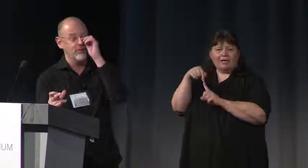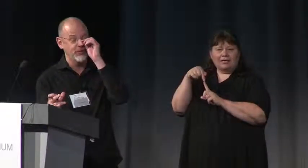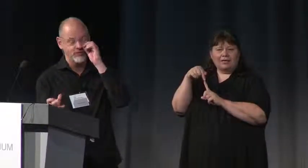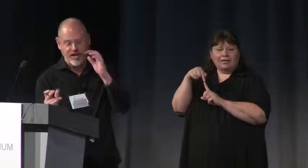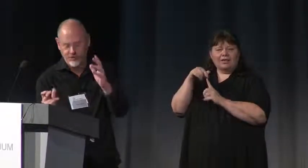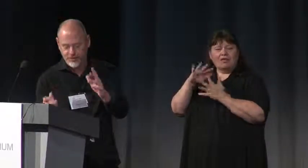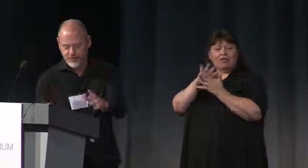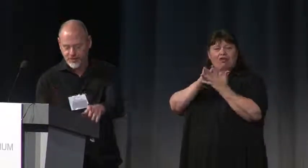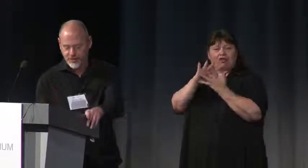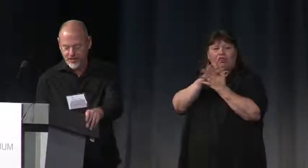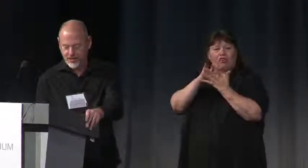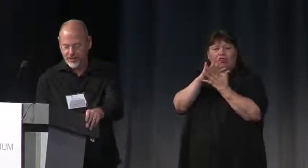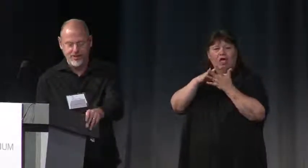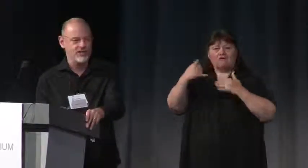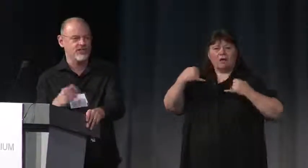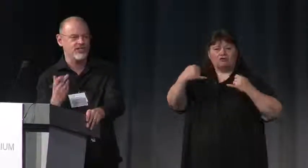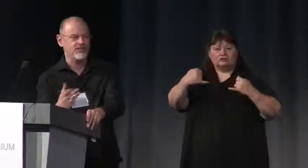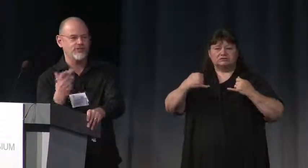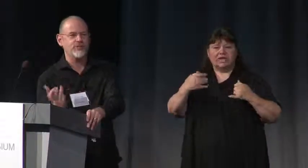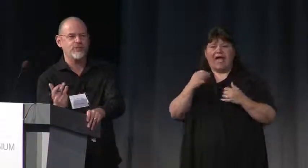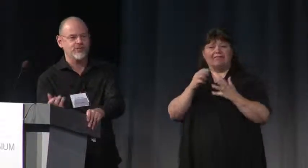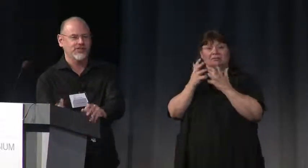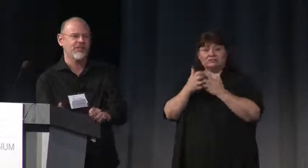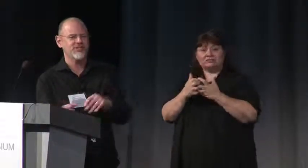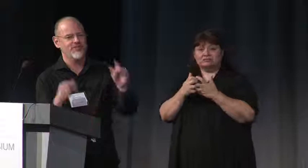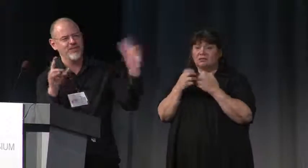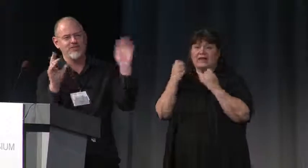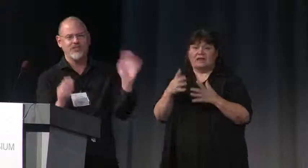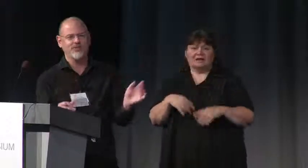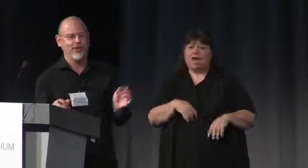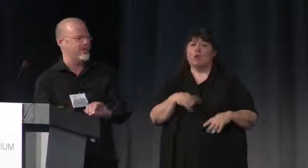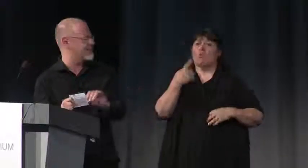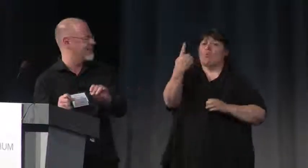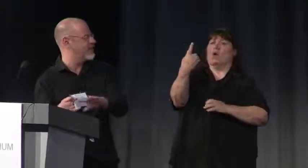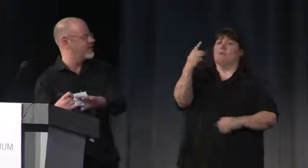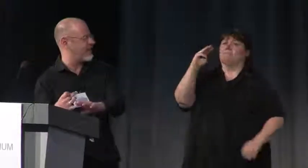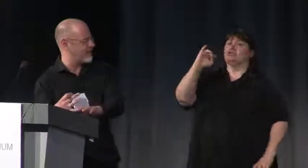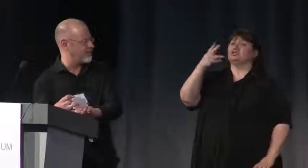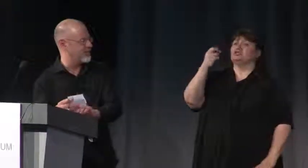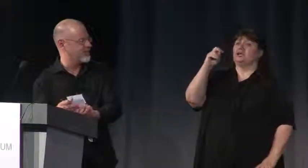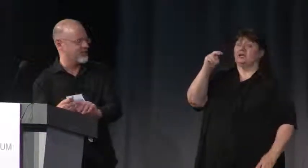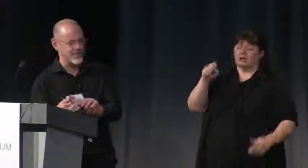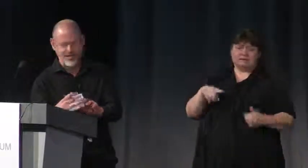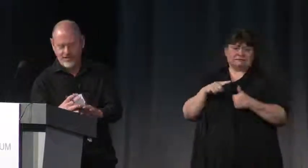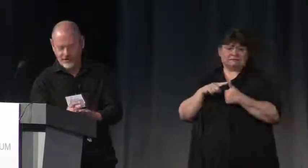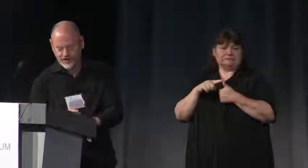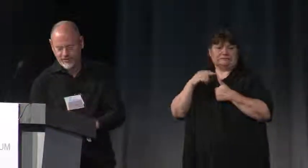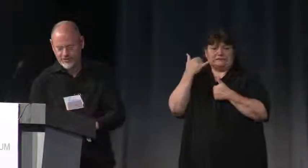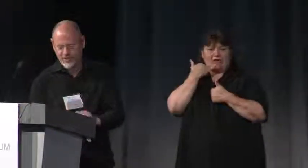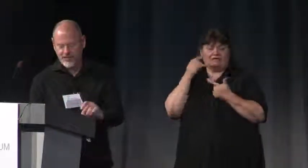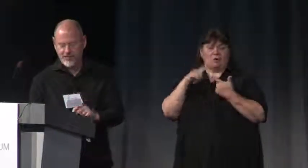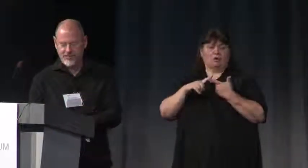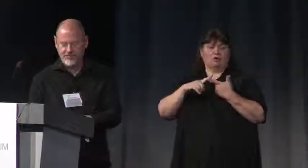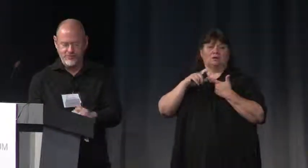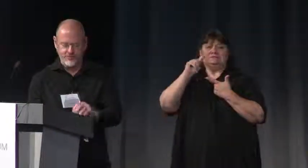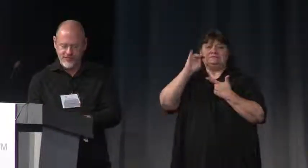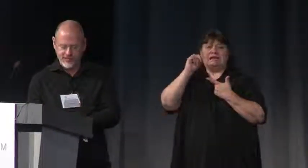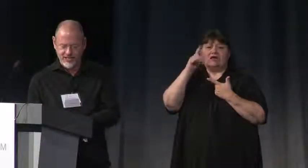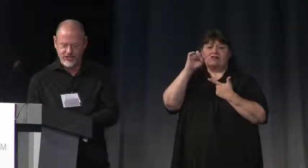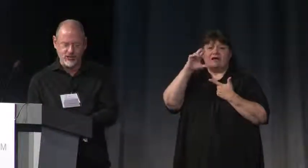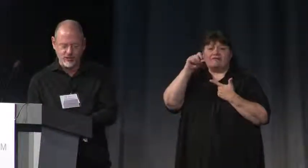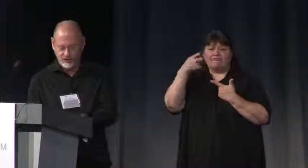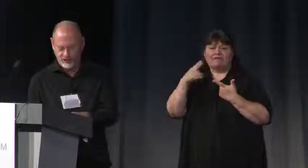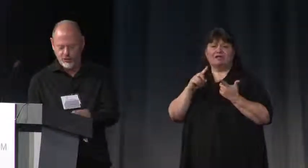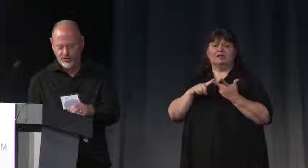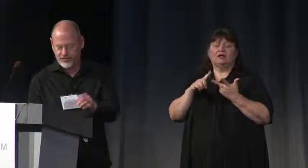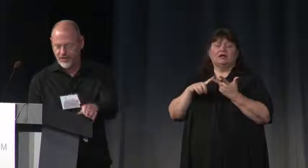a blurring of boundaries. And the machines are multiple. It's not just the machine, right? It's telephones, it's telegraphs, it's